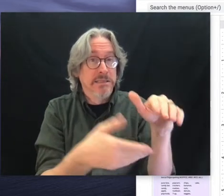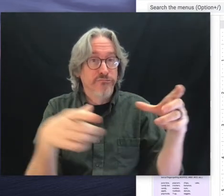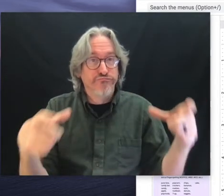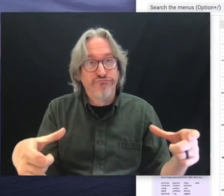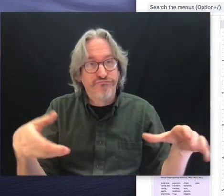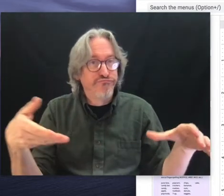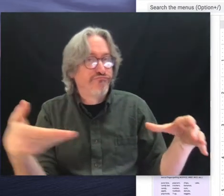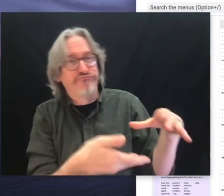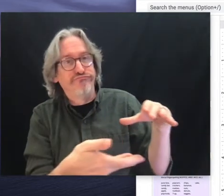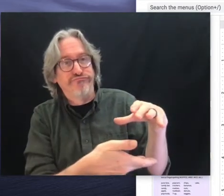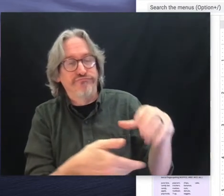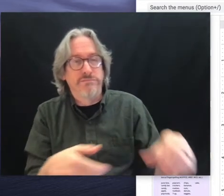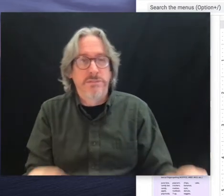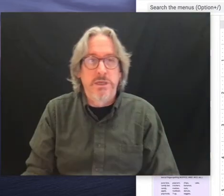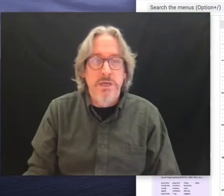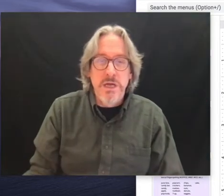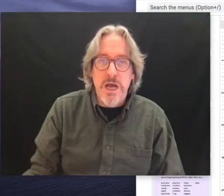baked.